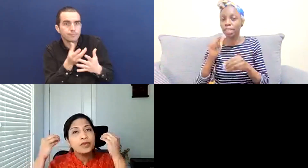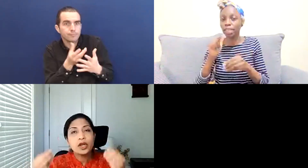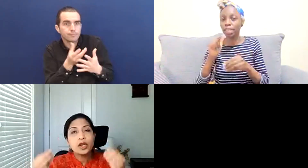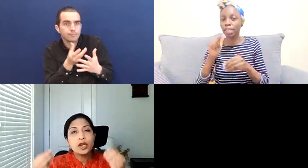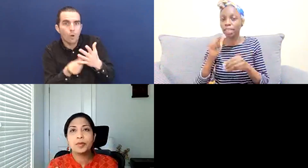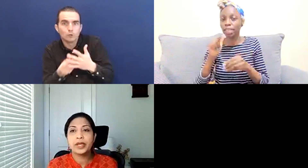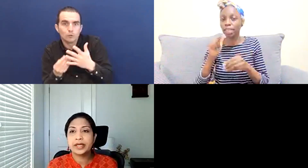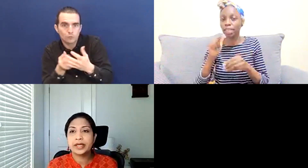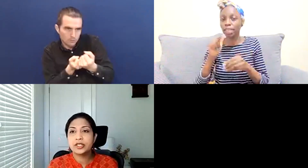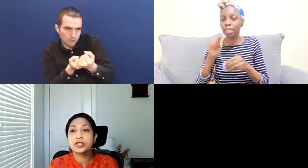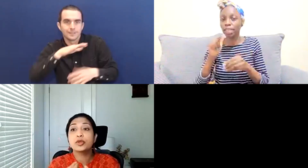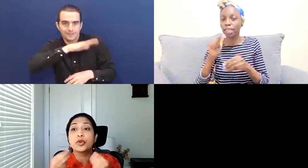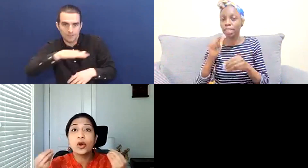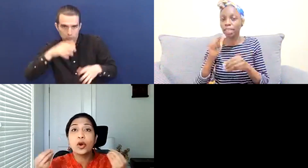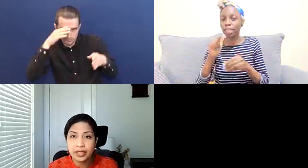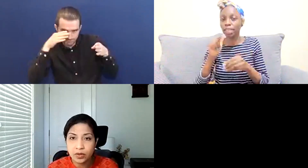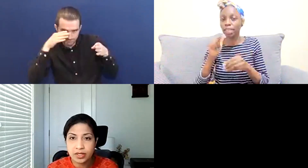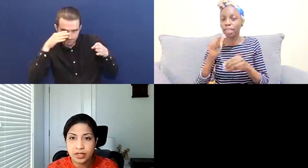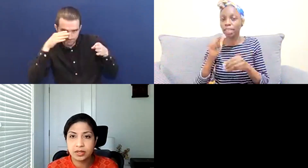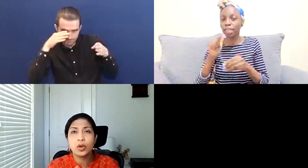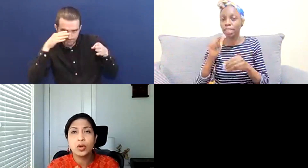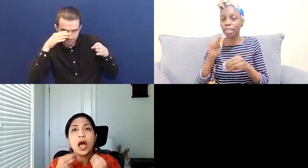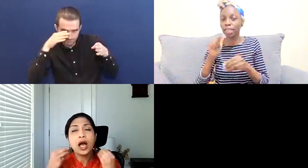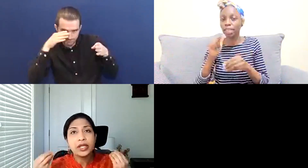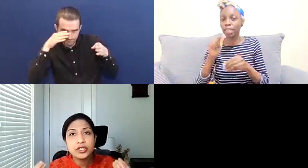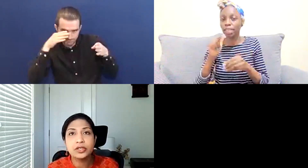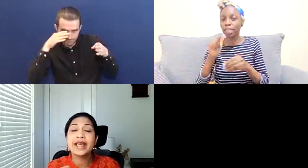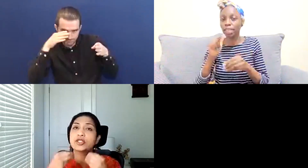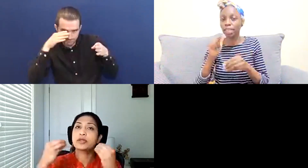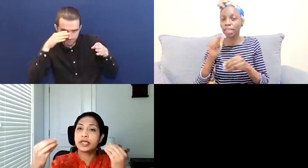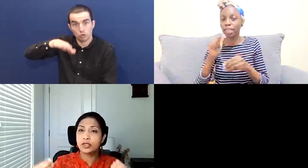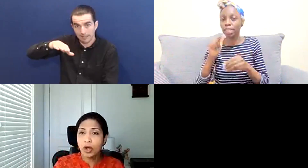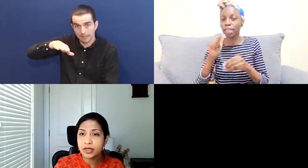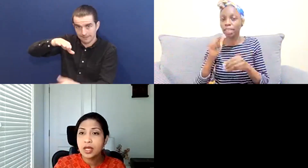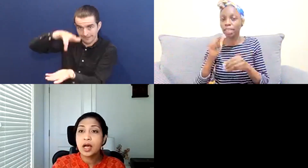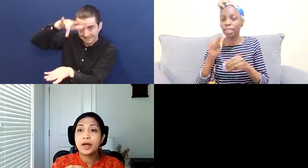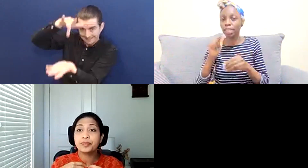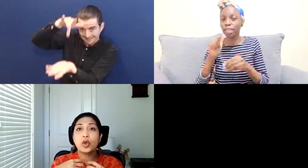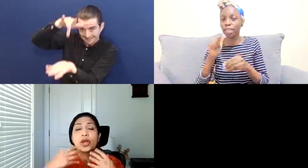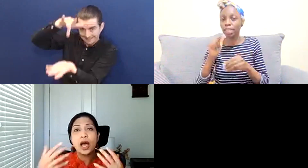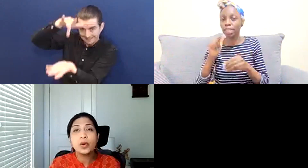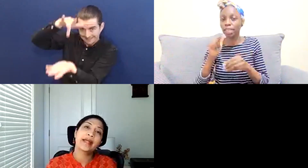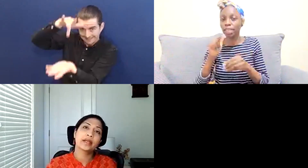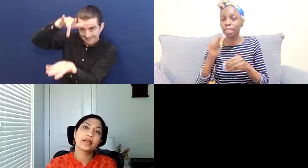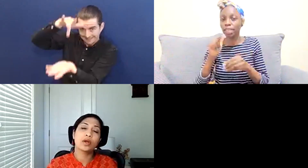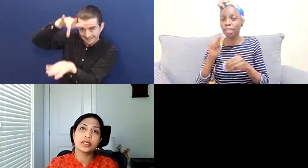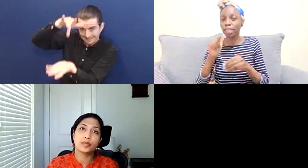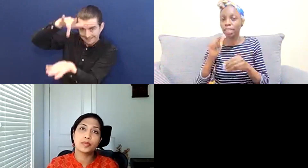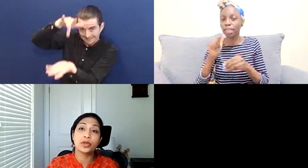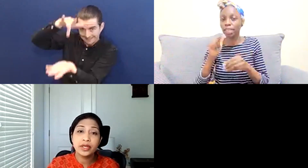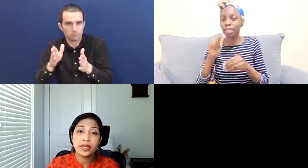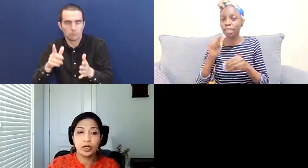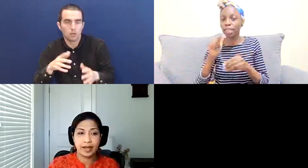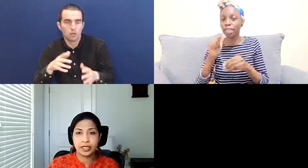technology, but we are not paying attention to the broader ecosystem. How are the children actually being or how can technology